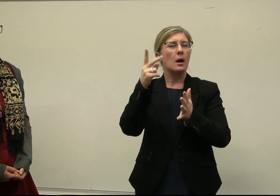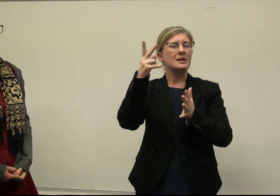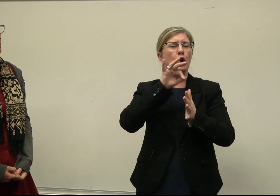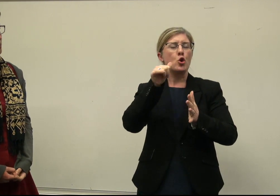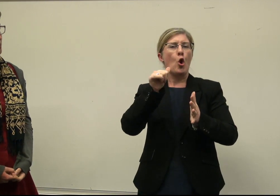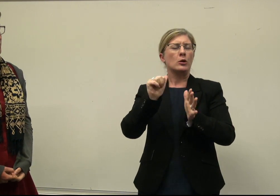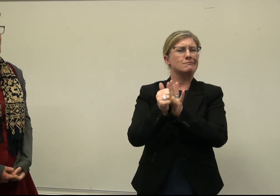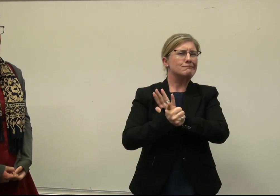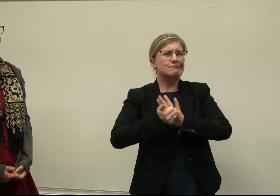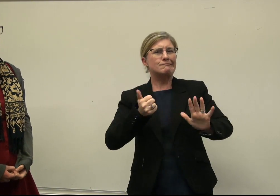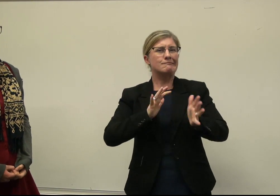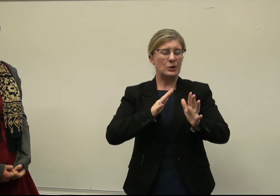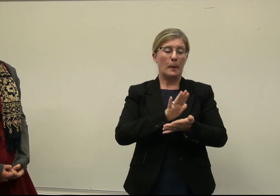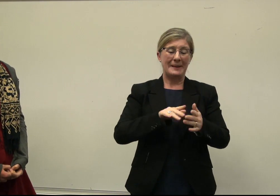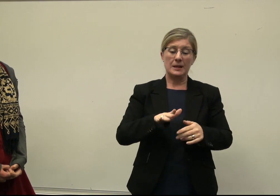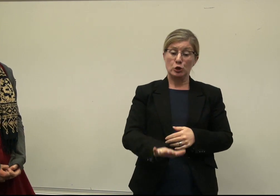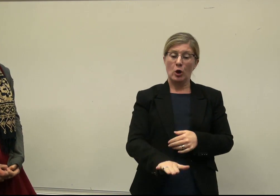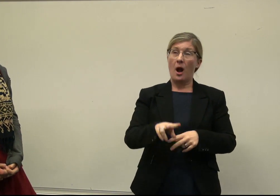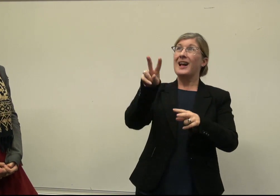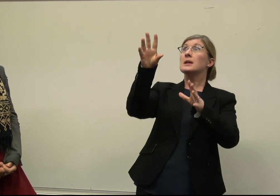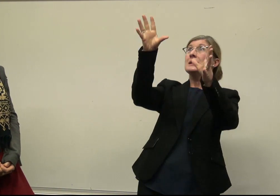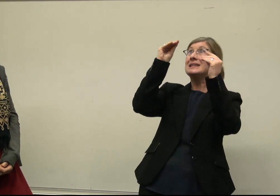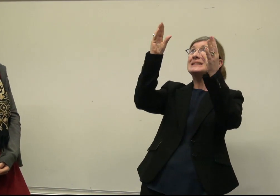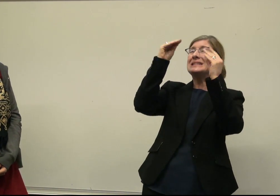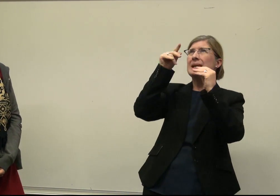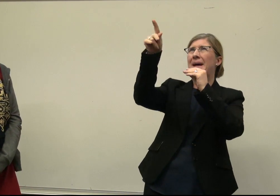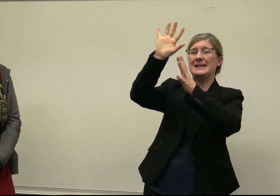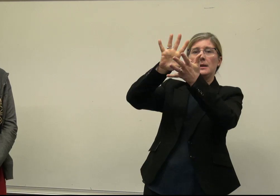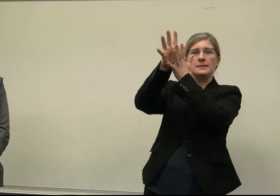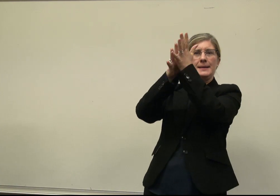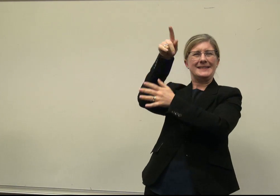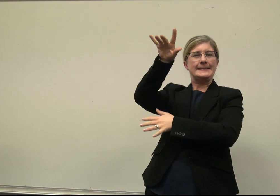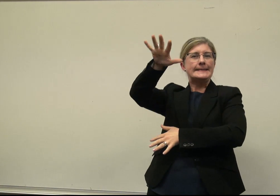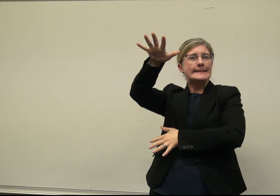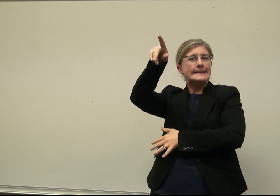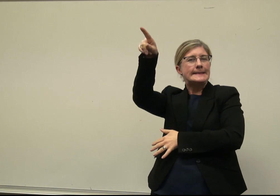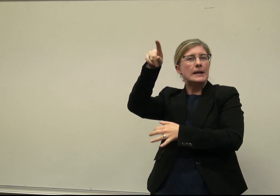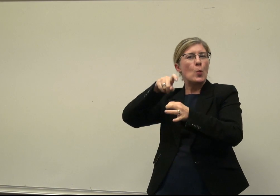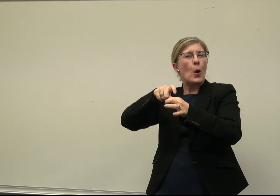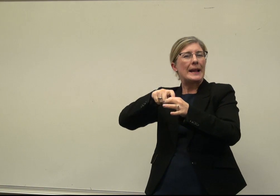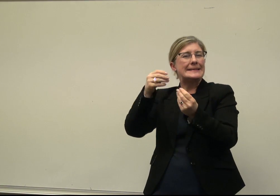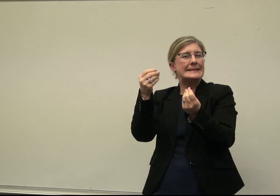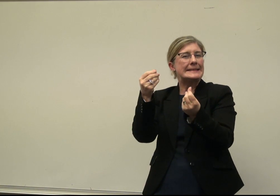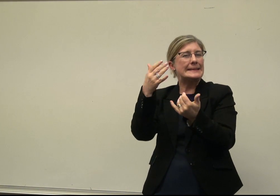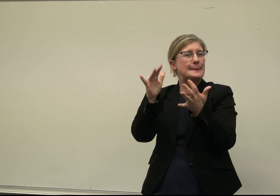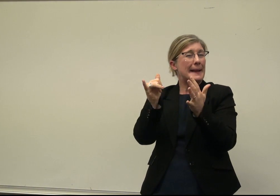high quality. Yes, that's a very interesting question that arises